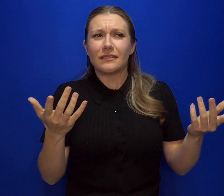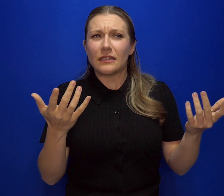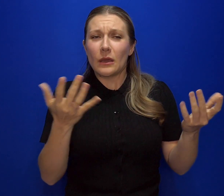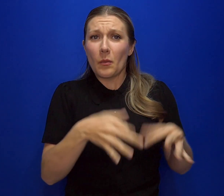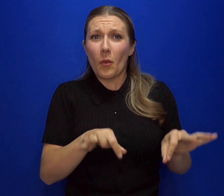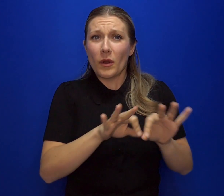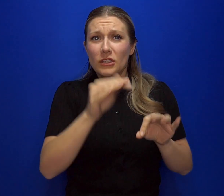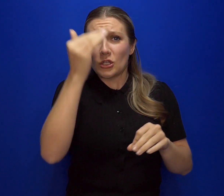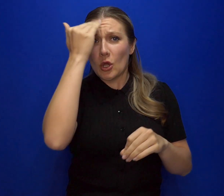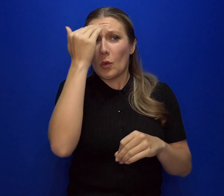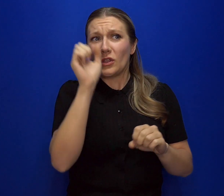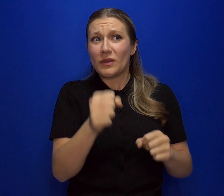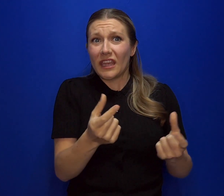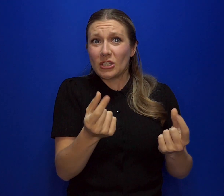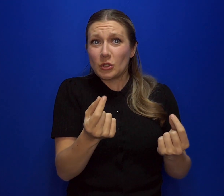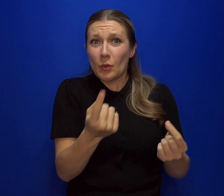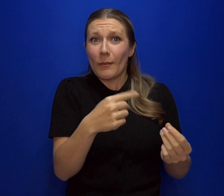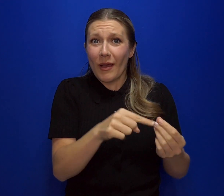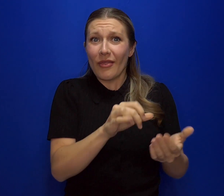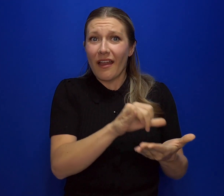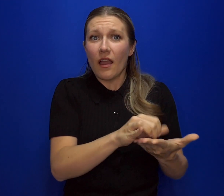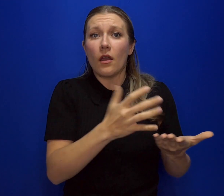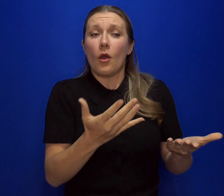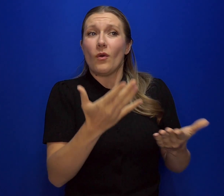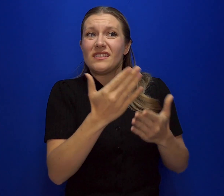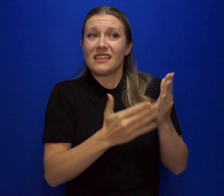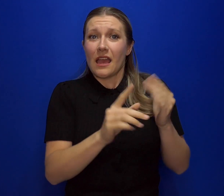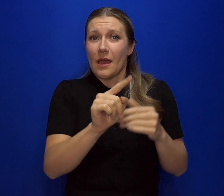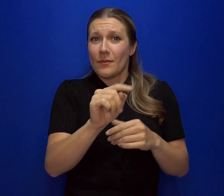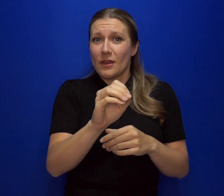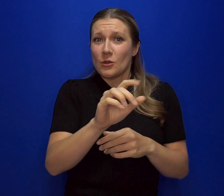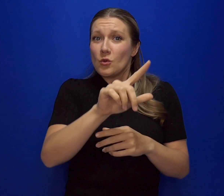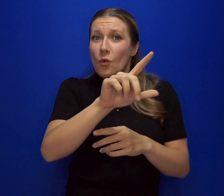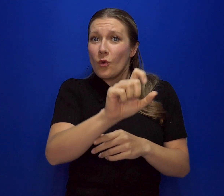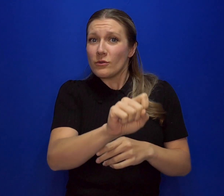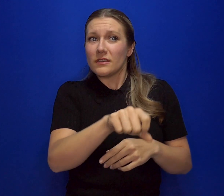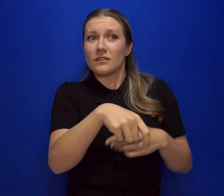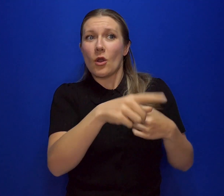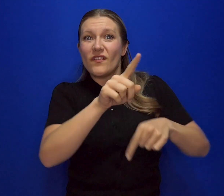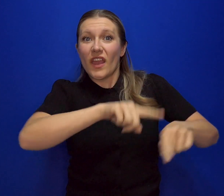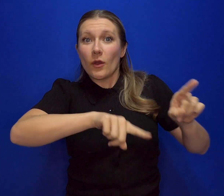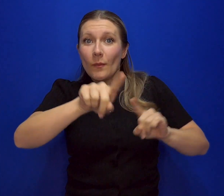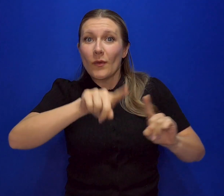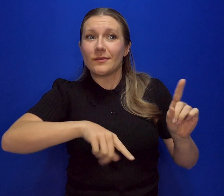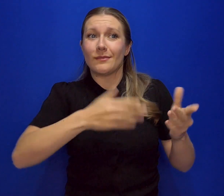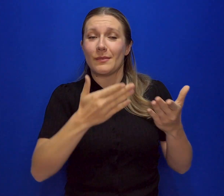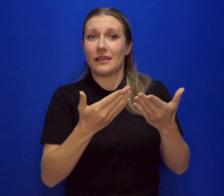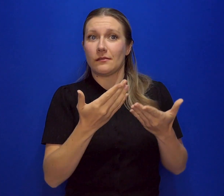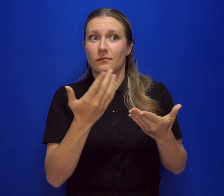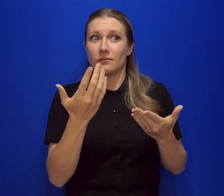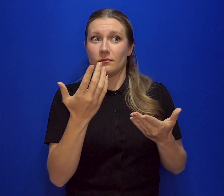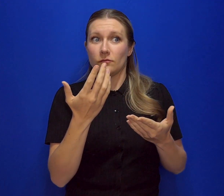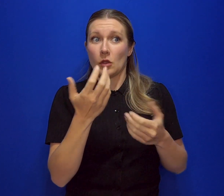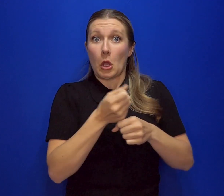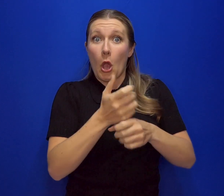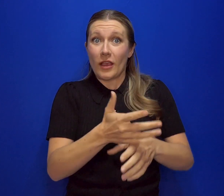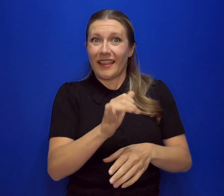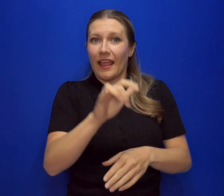you do about it? Or what are even some of the tools, or I guess, what are some of the variables that could cause a low blood sugar? So